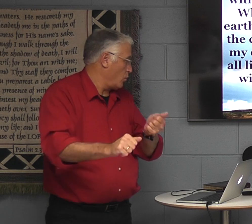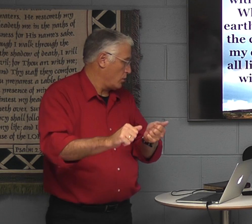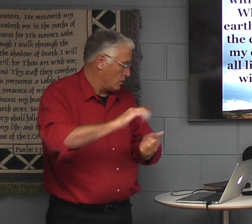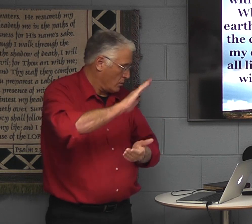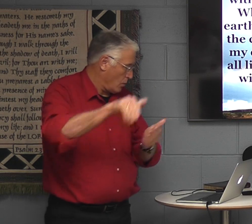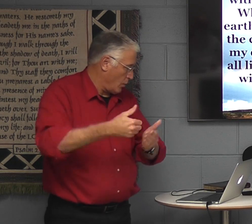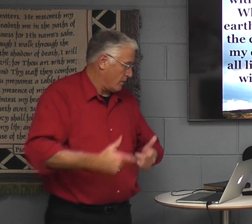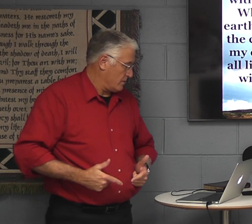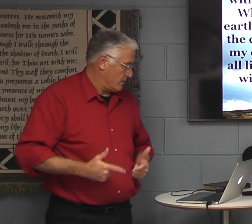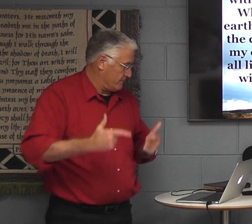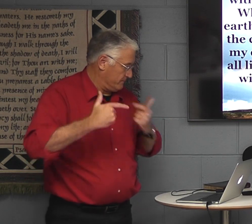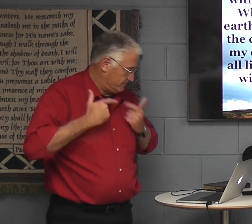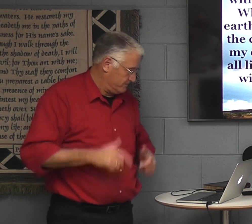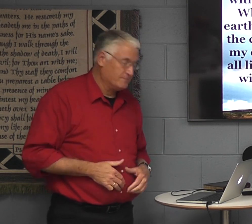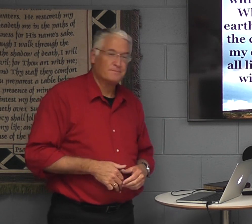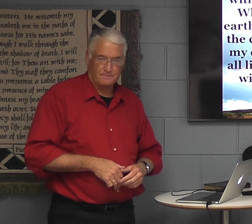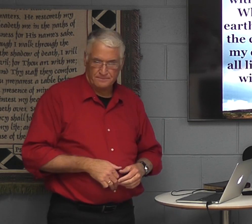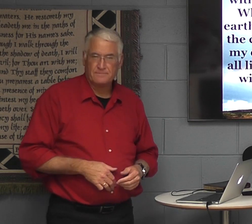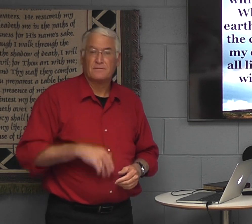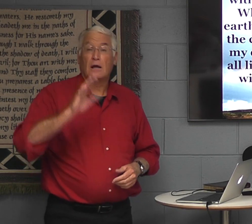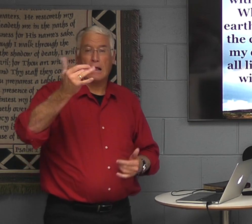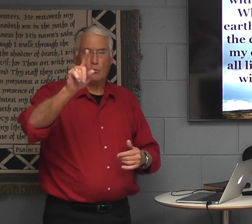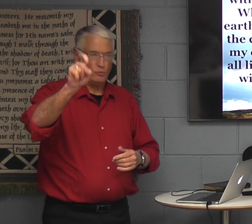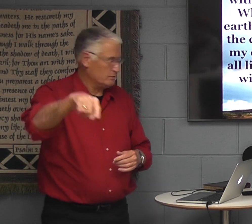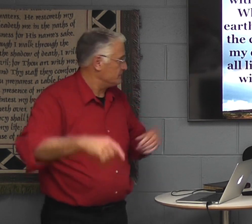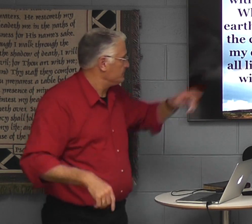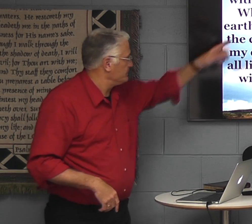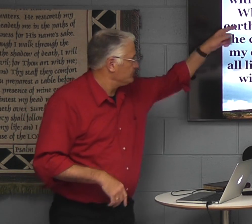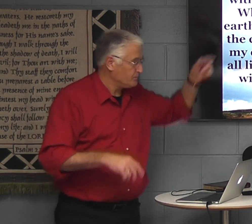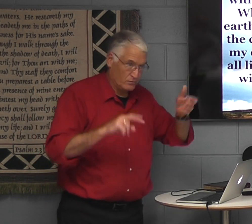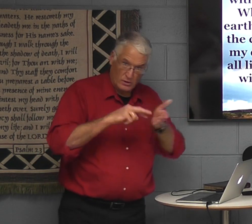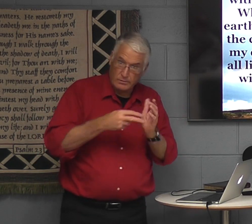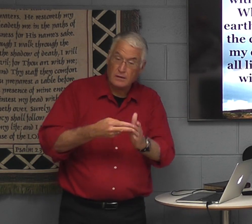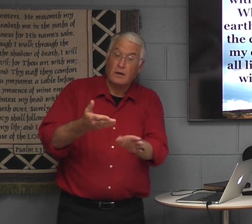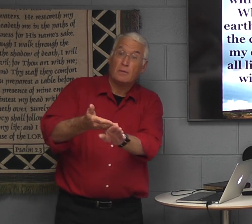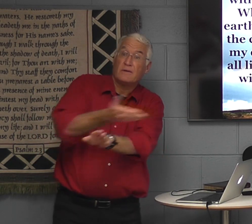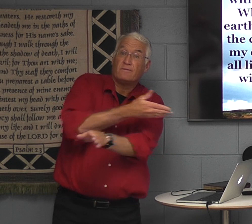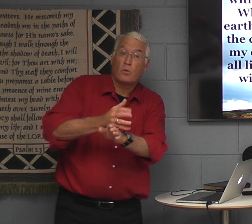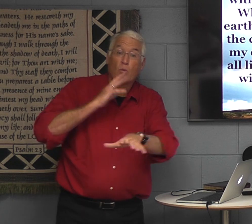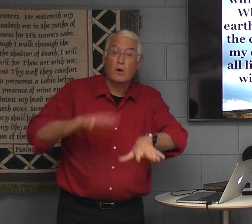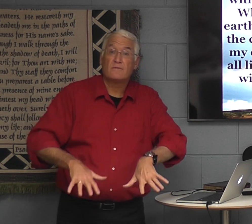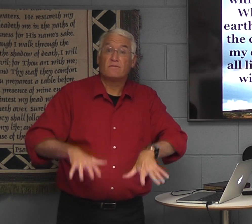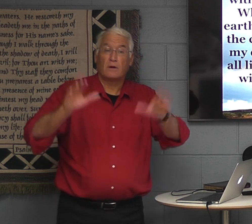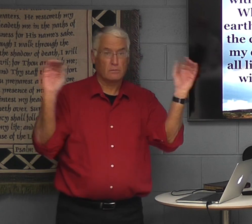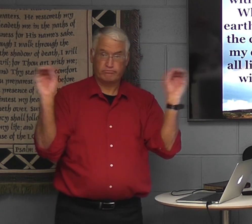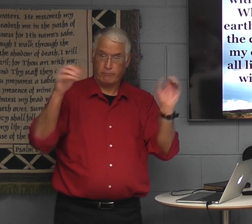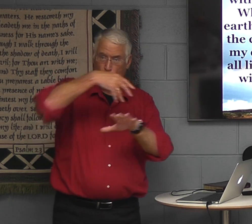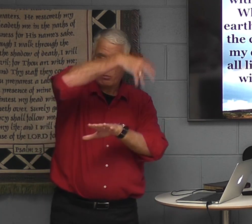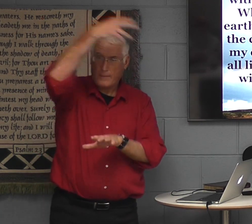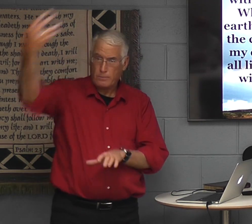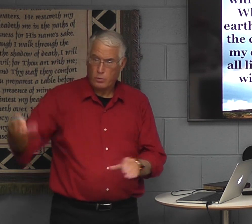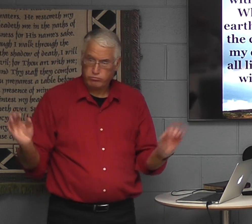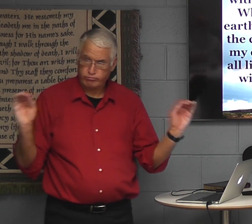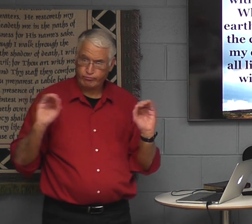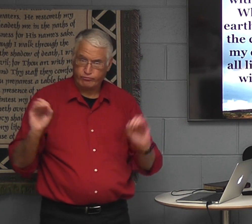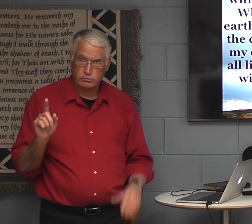floodwaters destroy all of the life. Now I have a question for you. Does that mean that before the floodwaters there was no